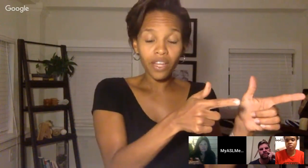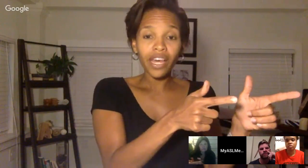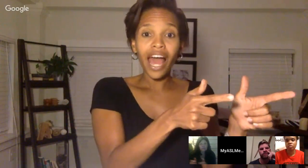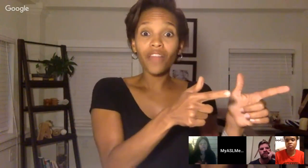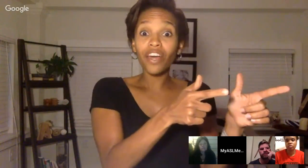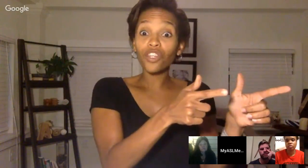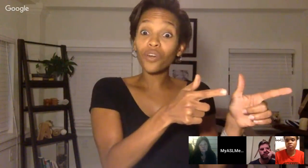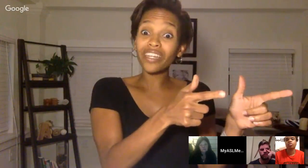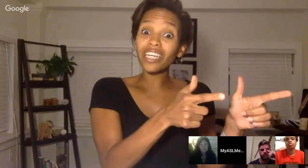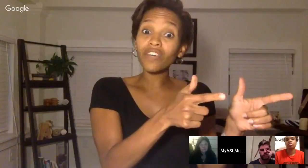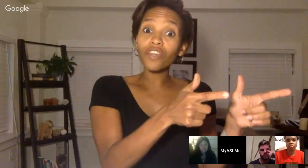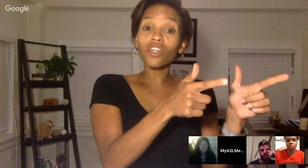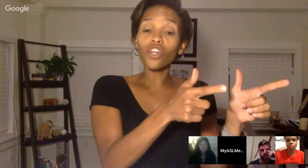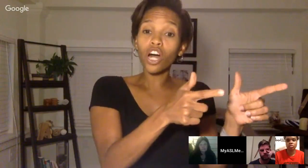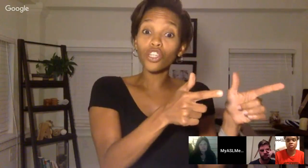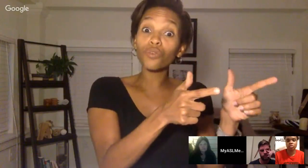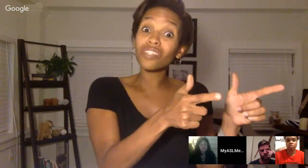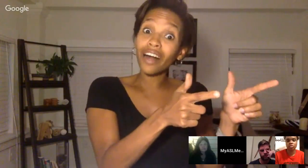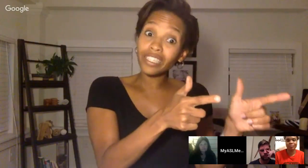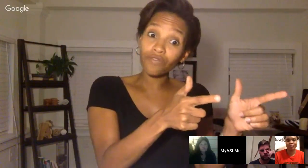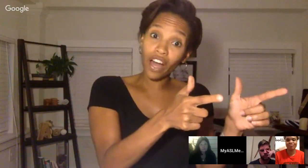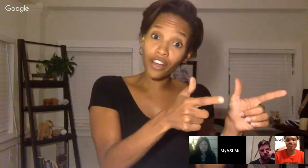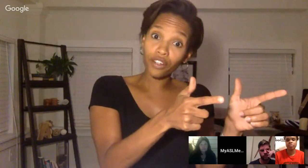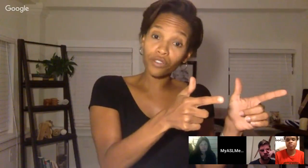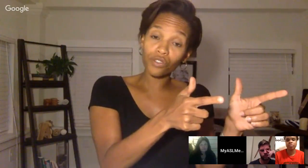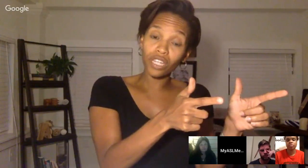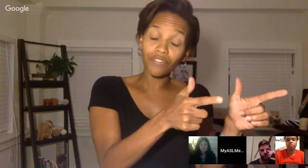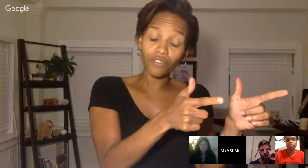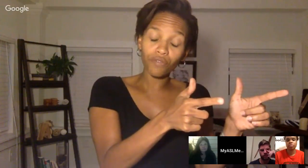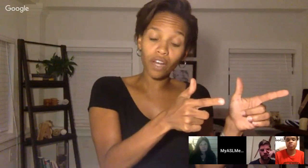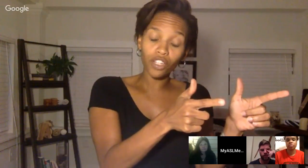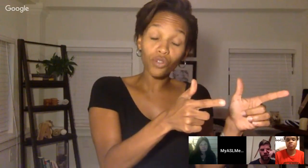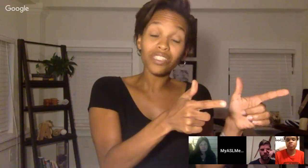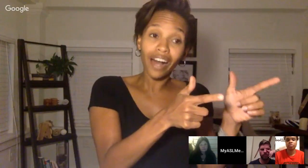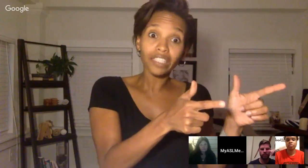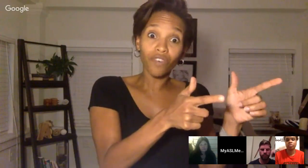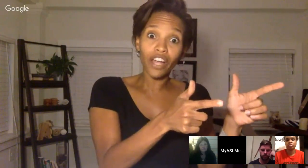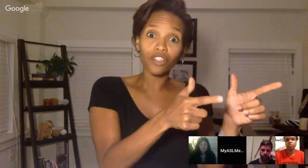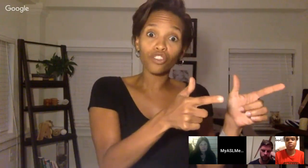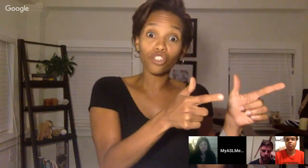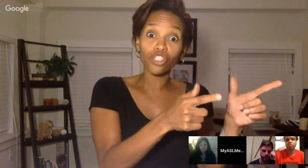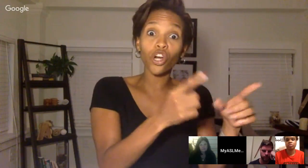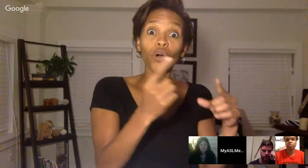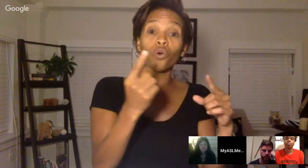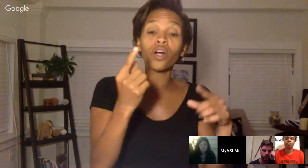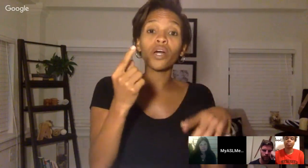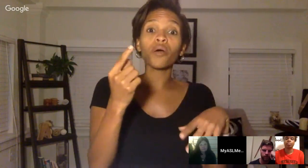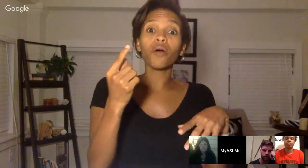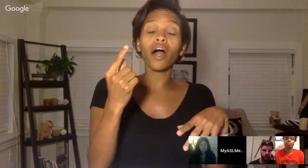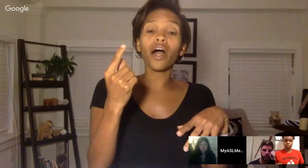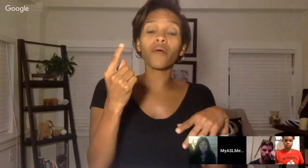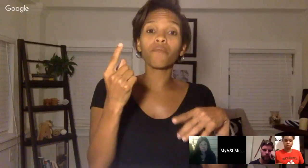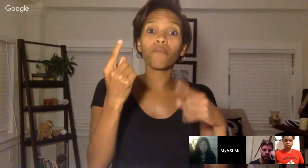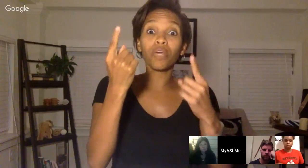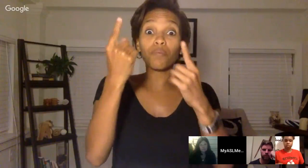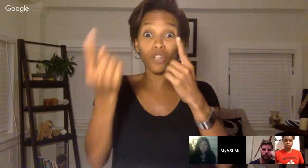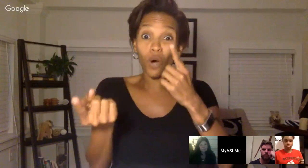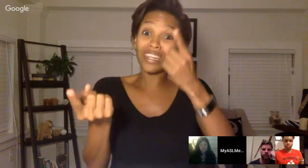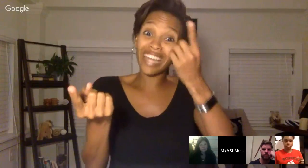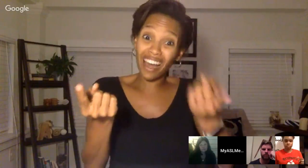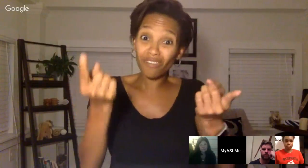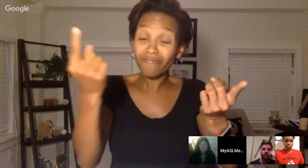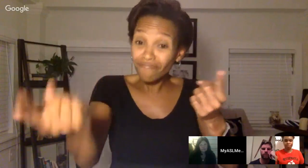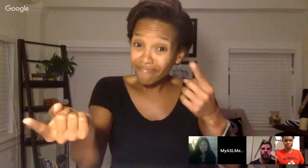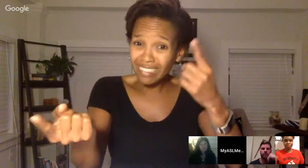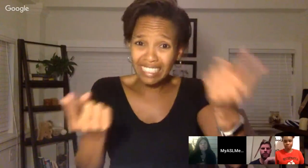this. And then you can even use classifiers to show people